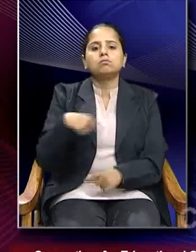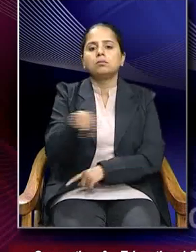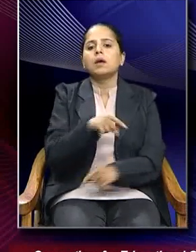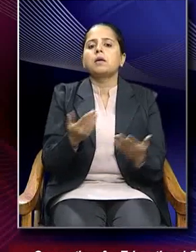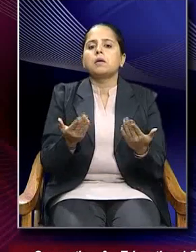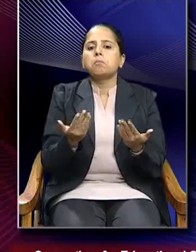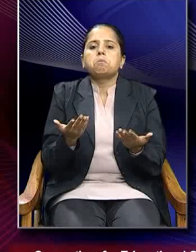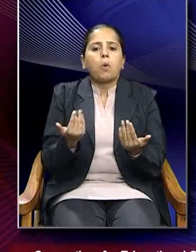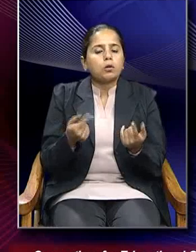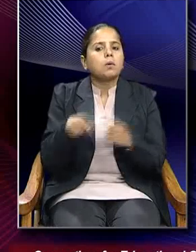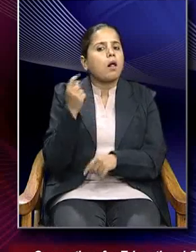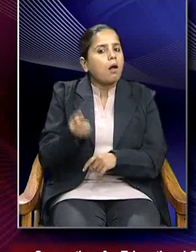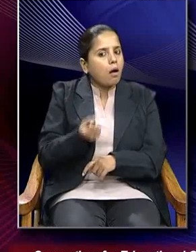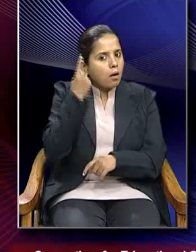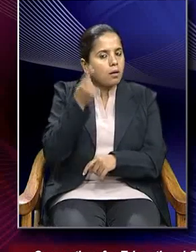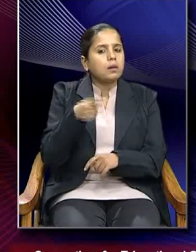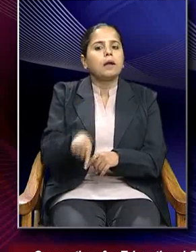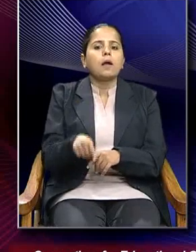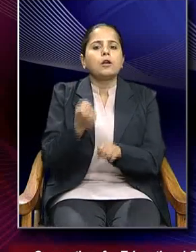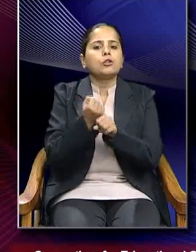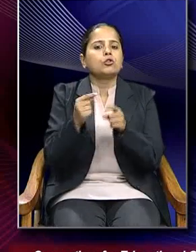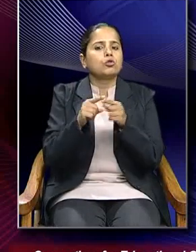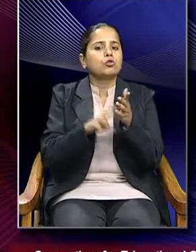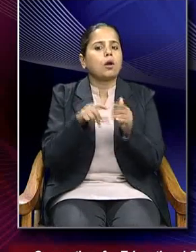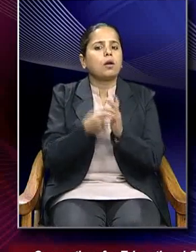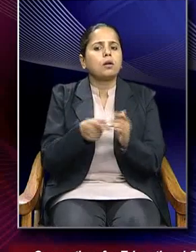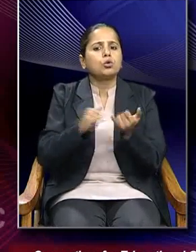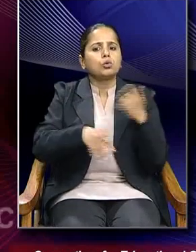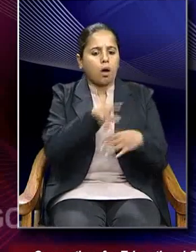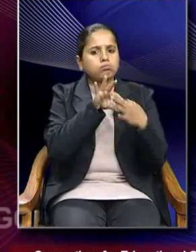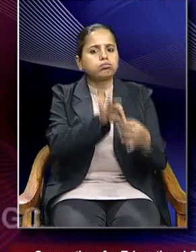to understand gender relation in society.